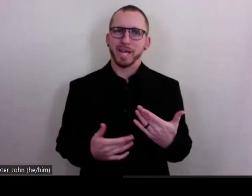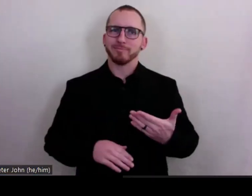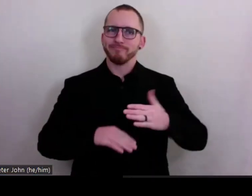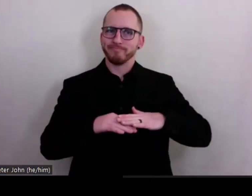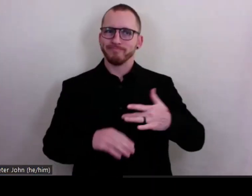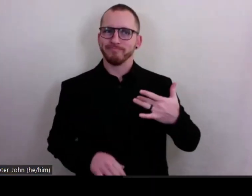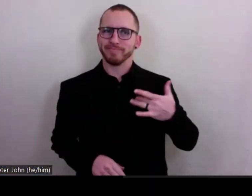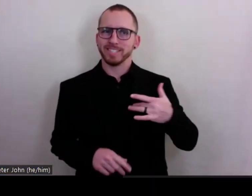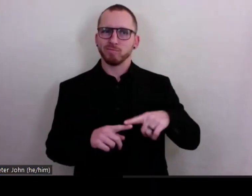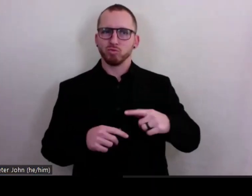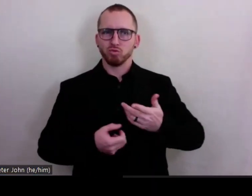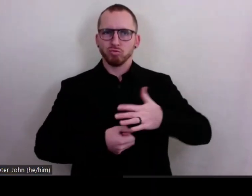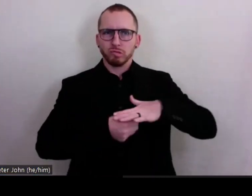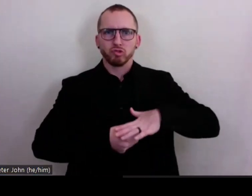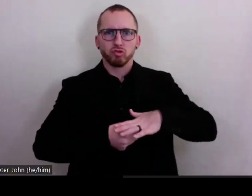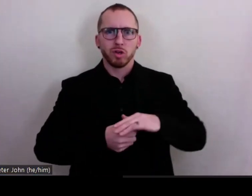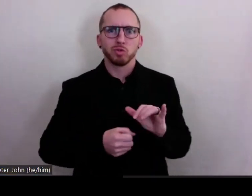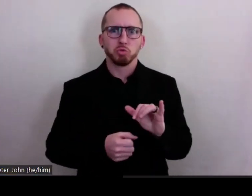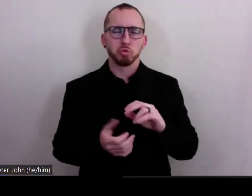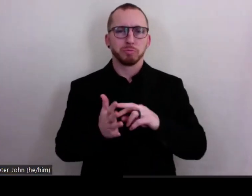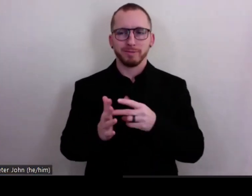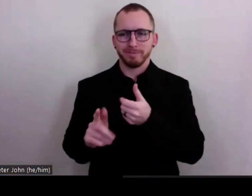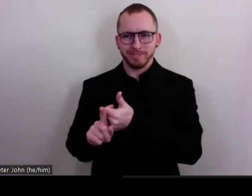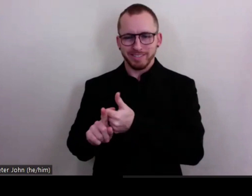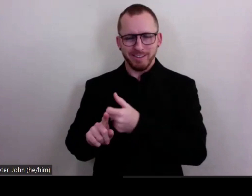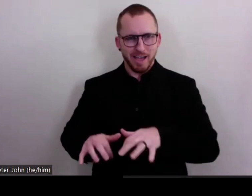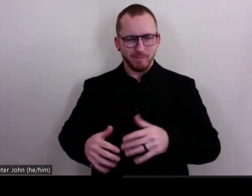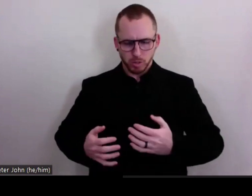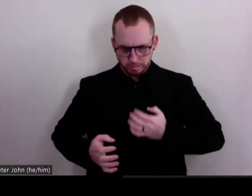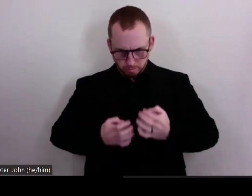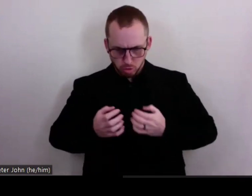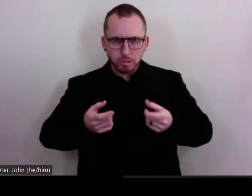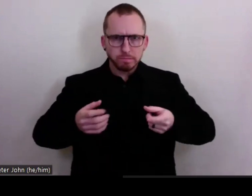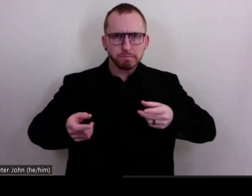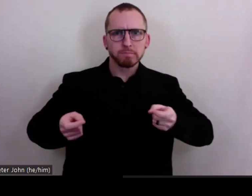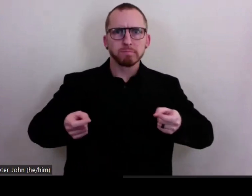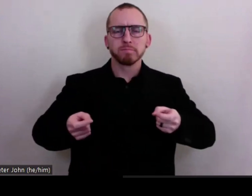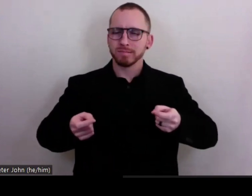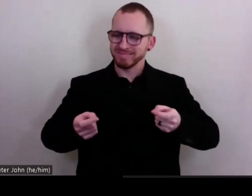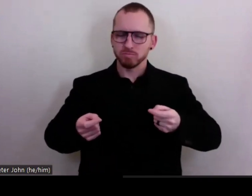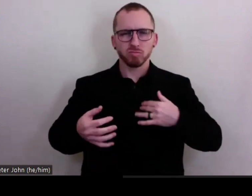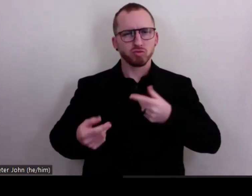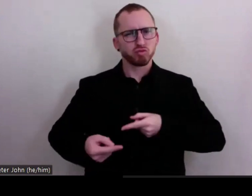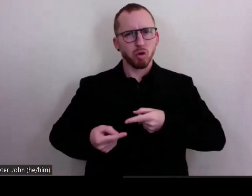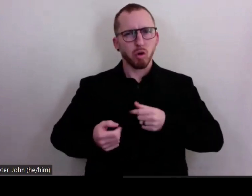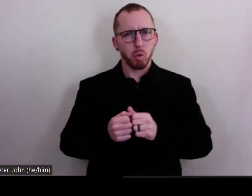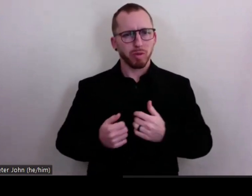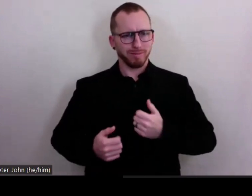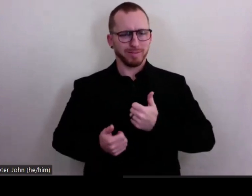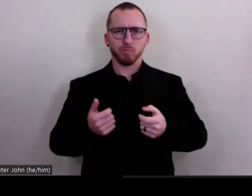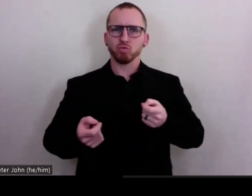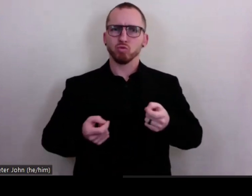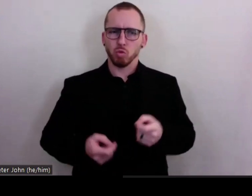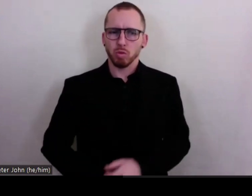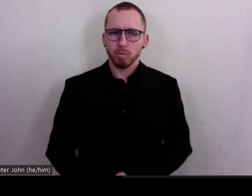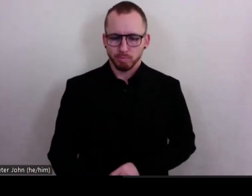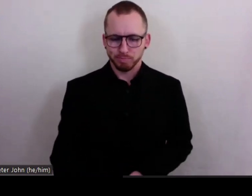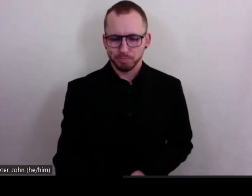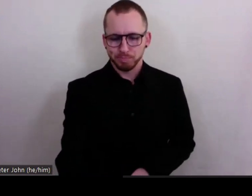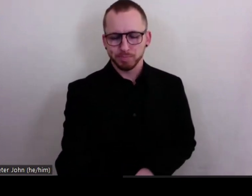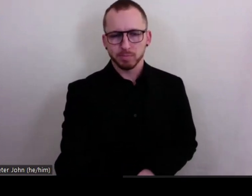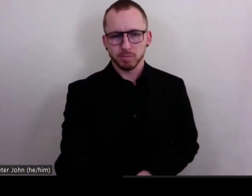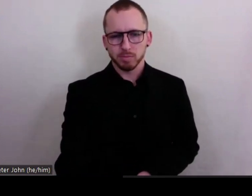regulating their self due to their own hyperactivity or poor self-control or numbness that they